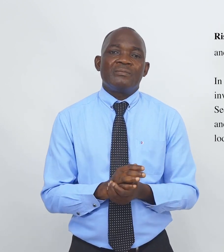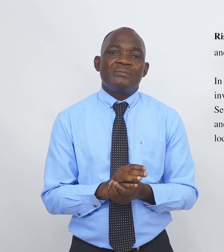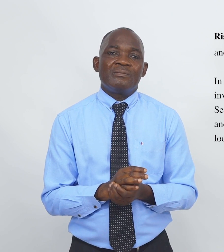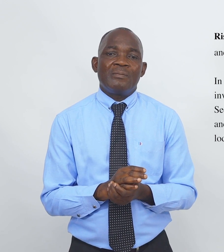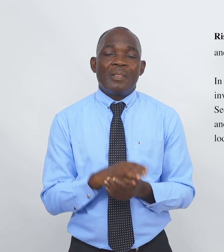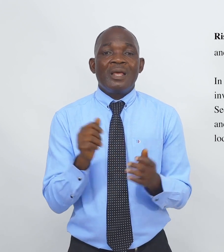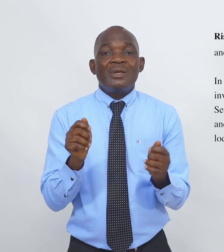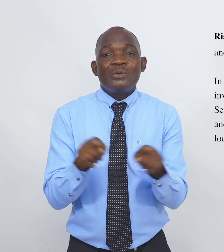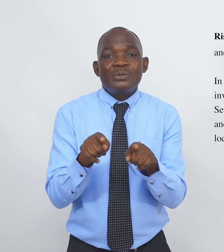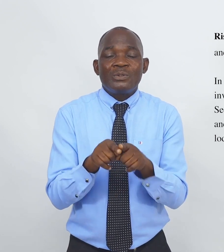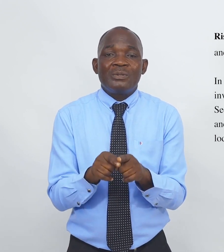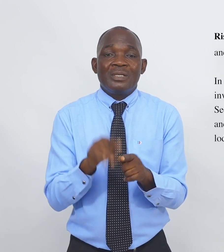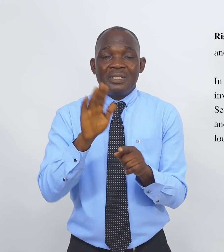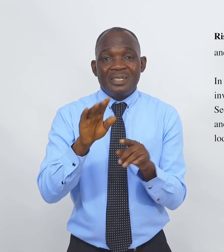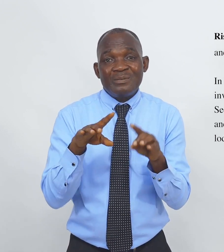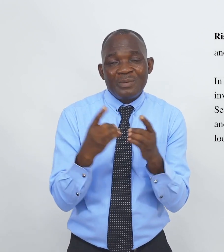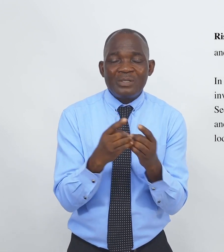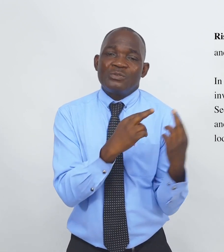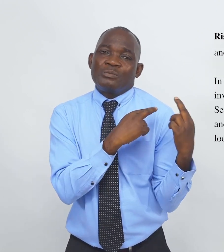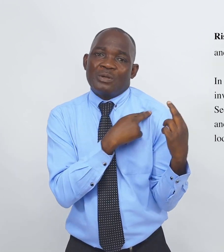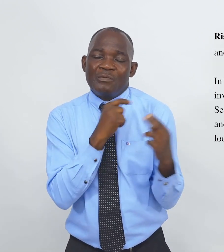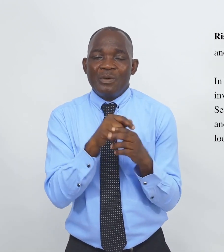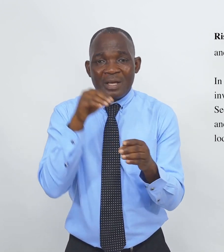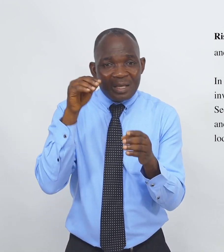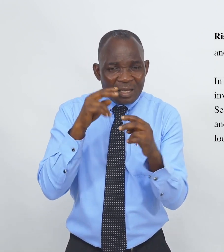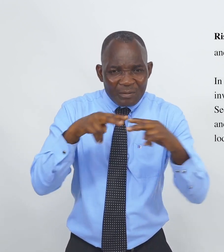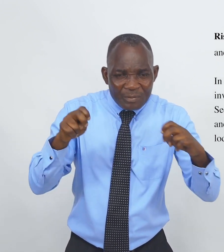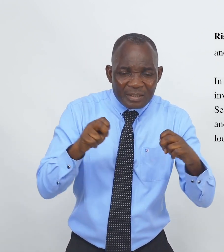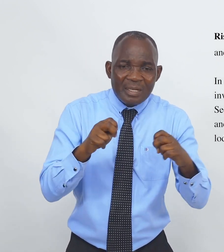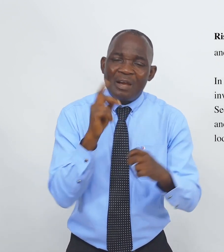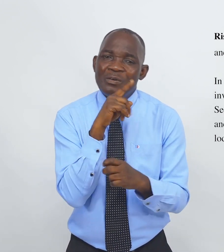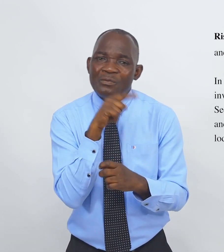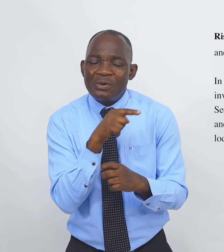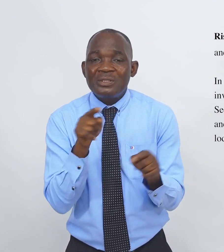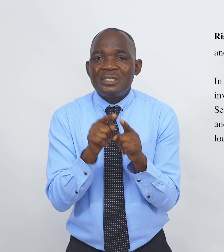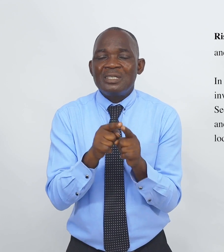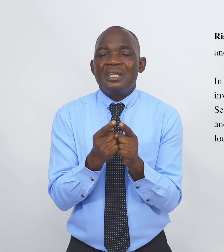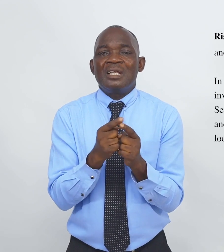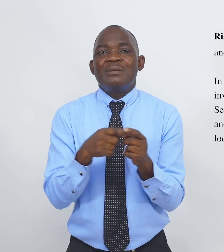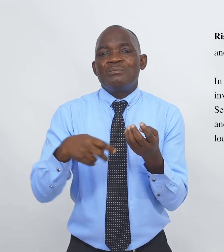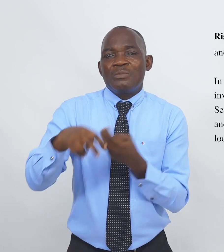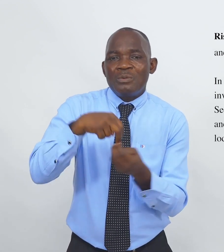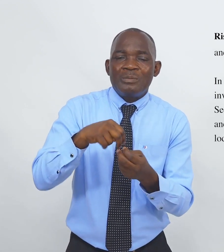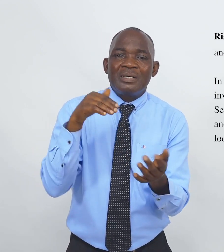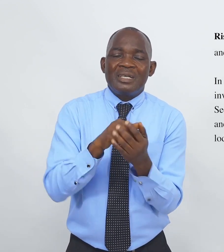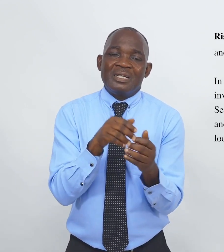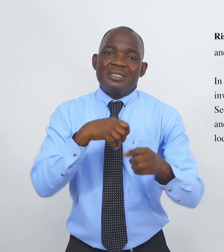In addition, the department is responsible for investigating fraud and infractions against the securities industry